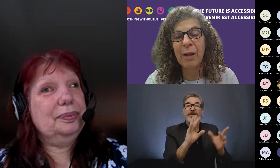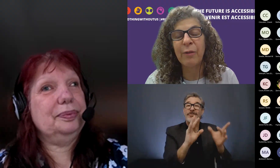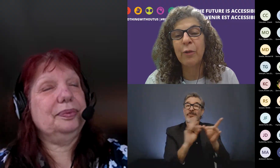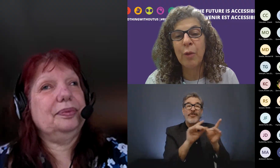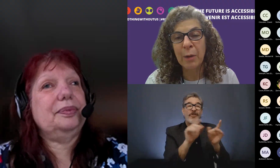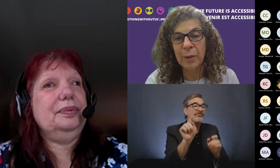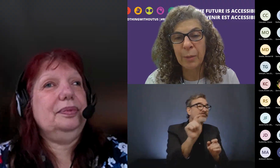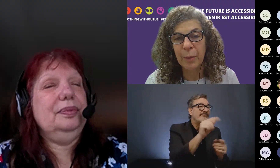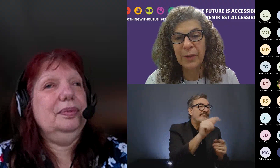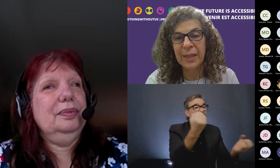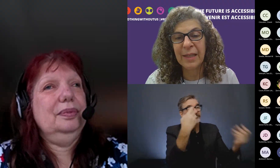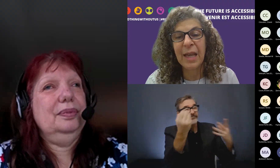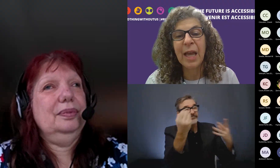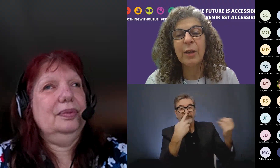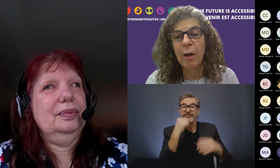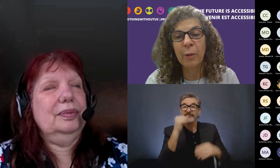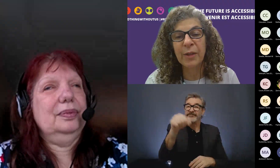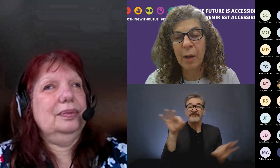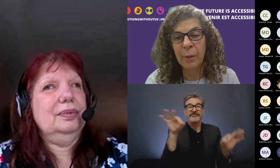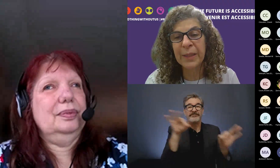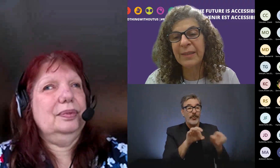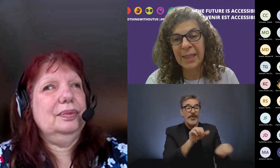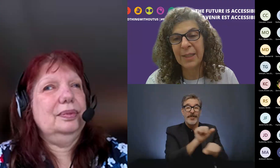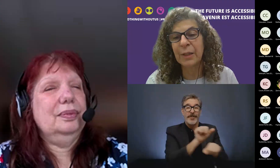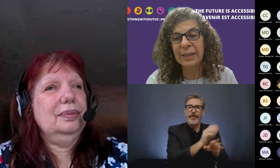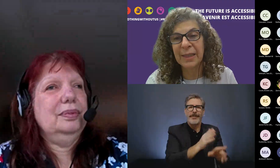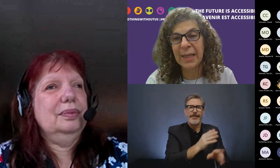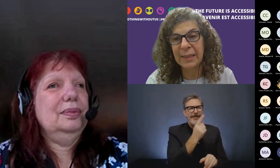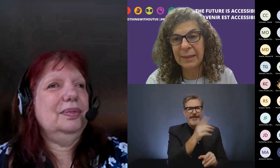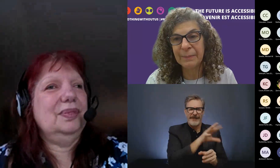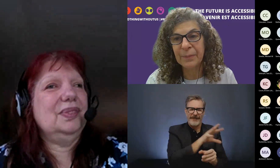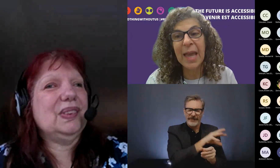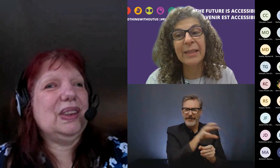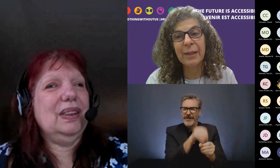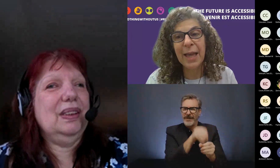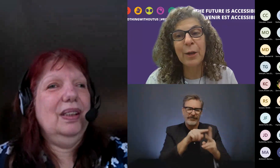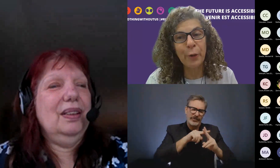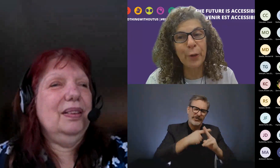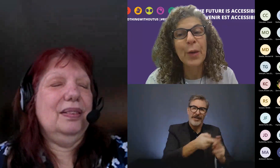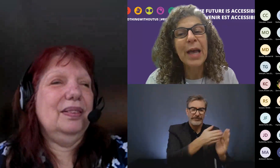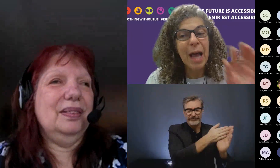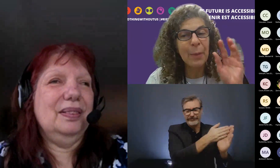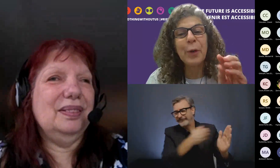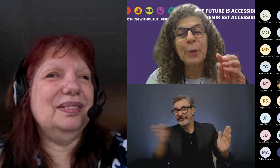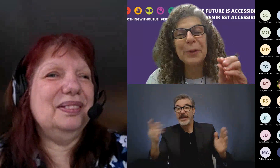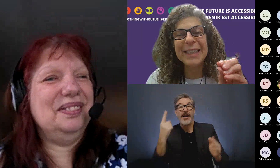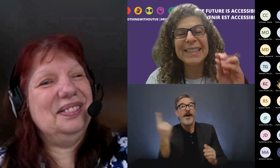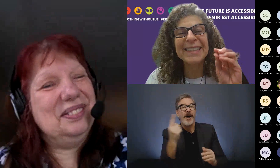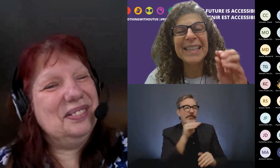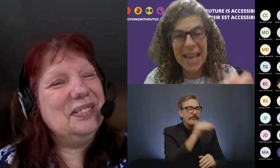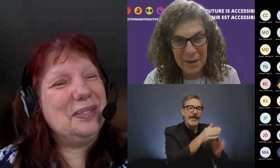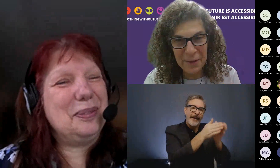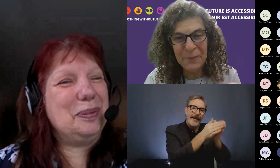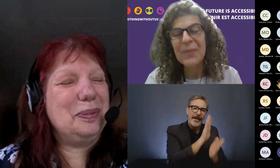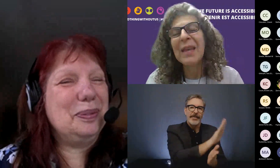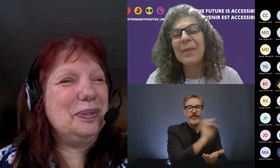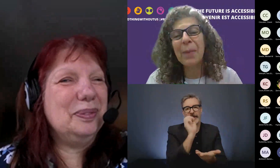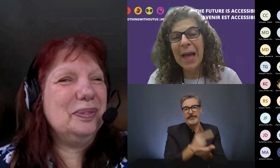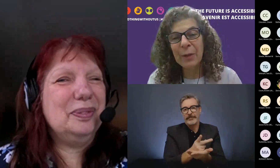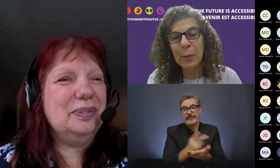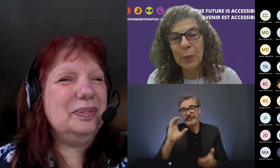employee involved throughout the process and always seek their consent. And also appropriately